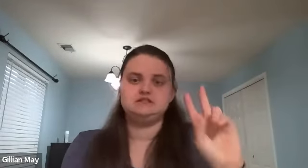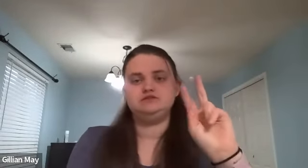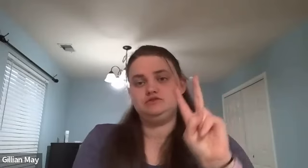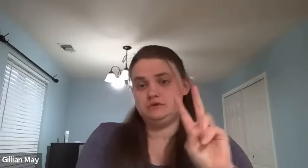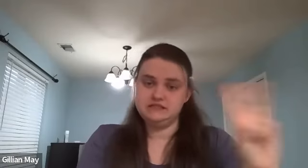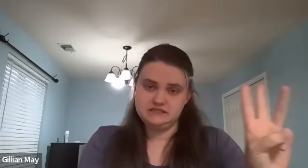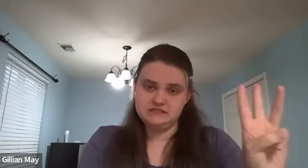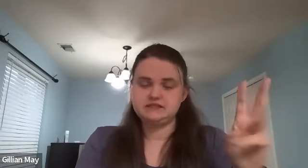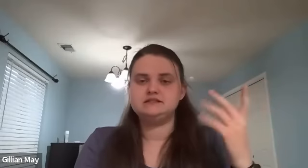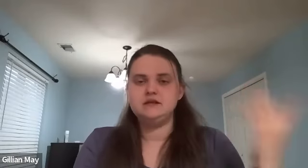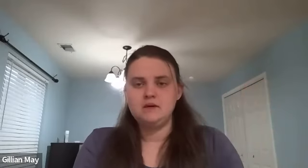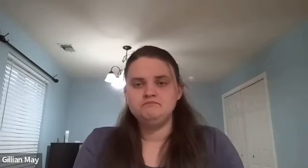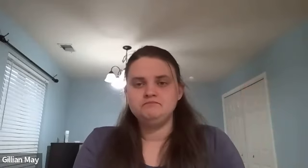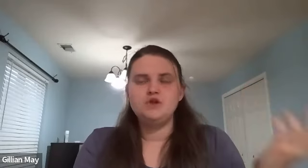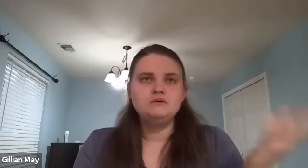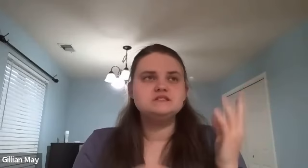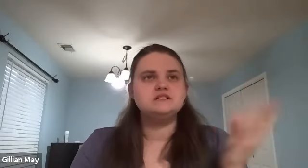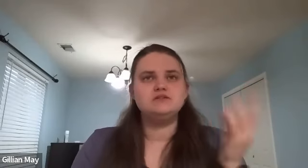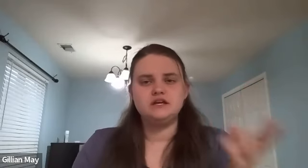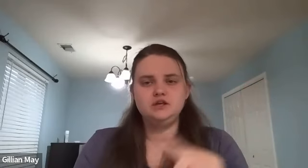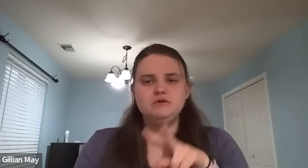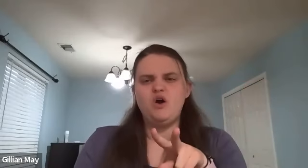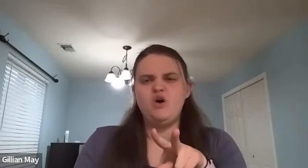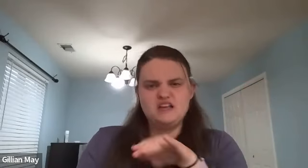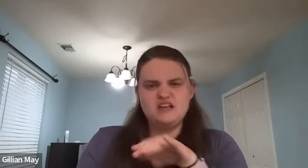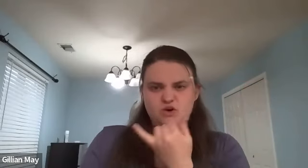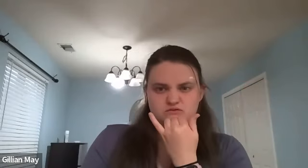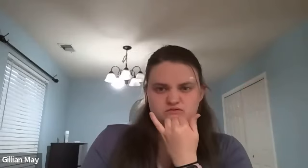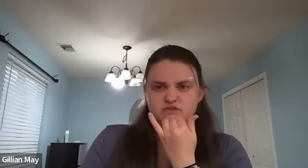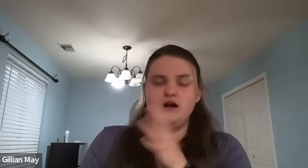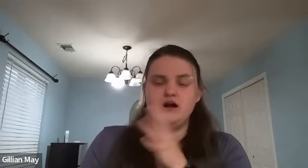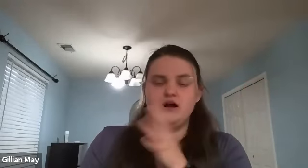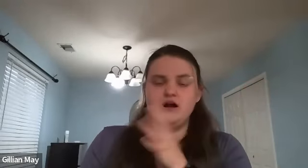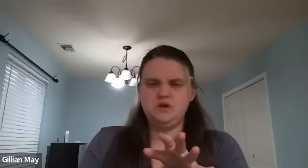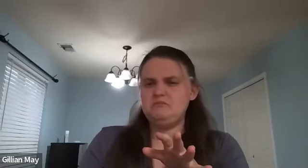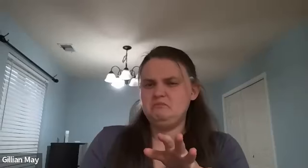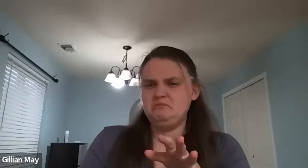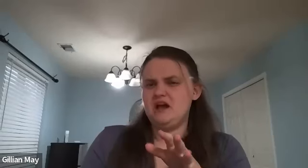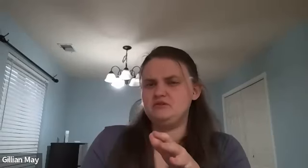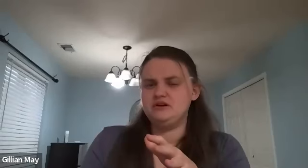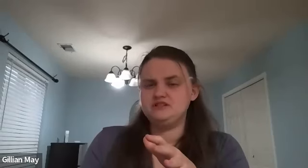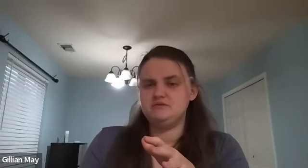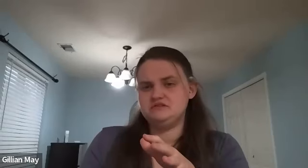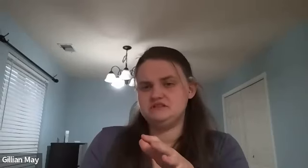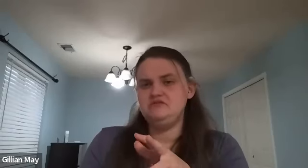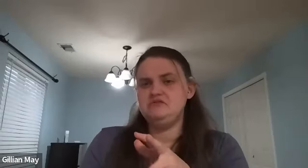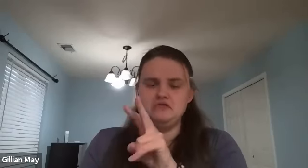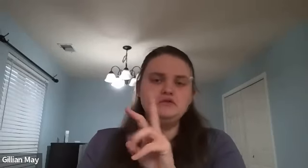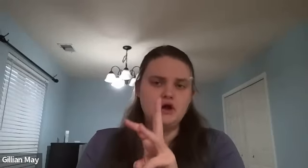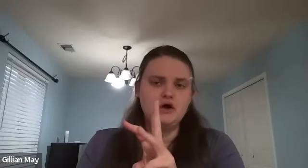26, 26. No one's going to look at you and go, oh, that's wrong. They're not going to look at you and go, I don't know, I understand what you say. No, they'll know